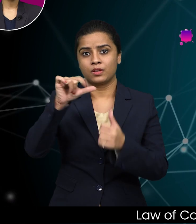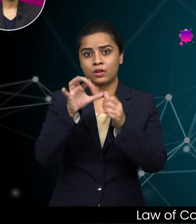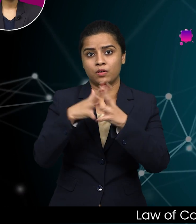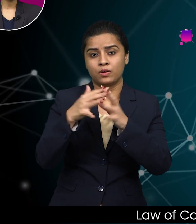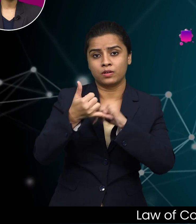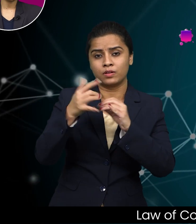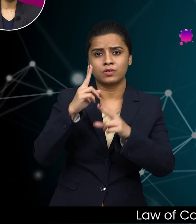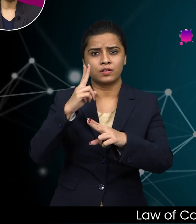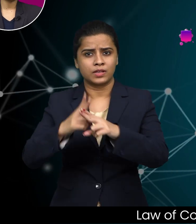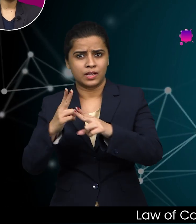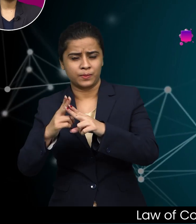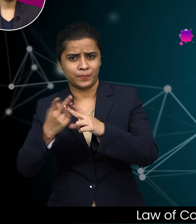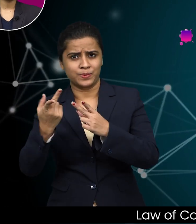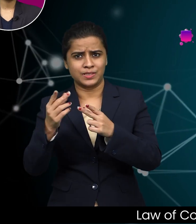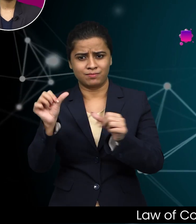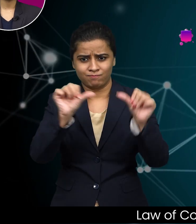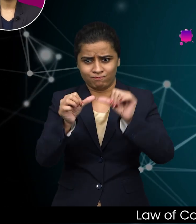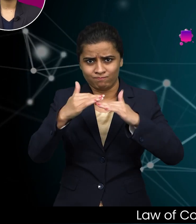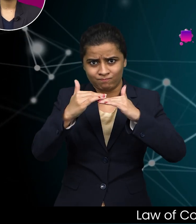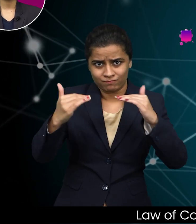Law of constant proportion.